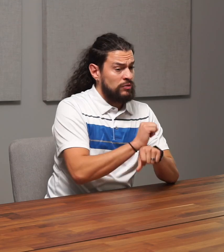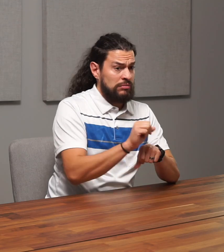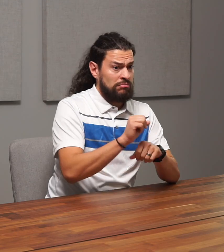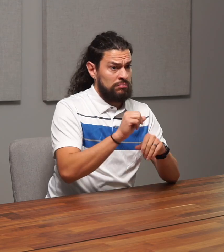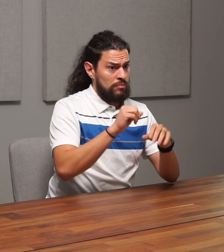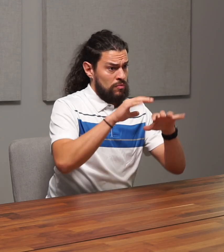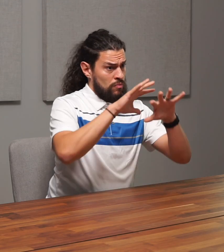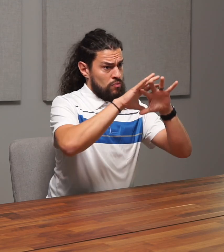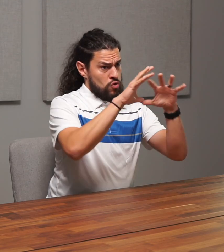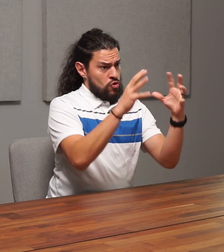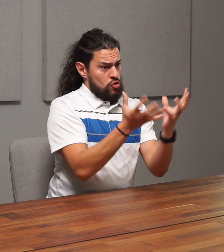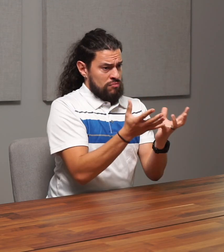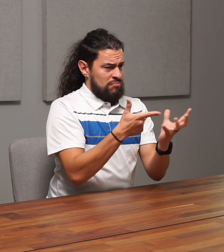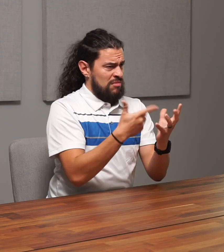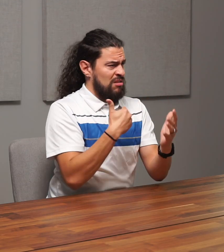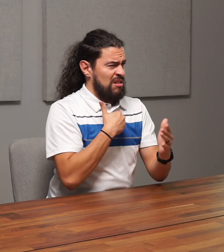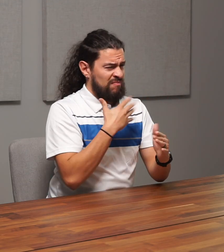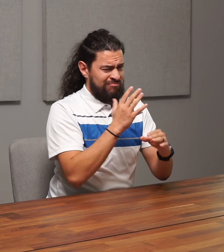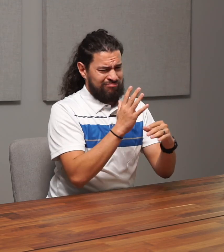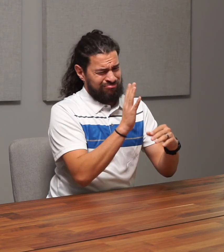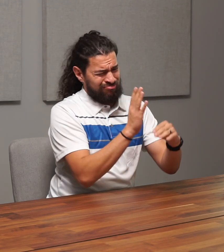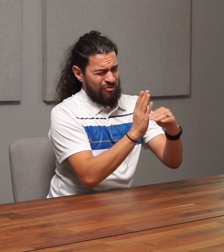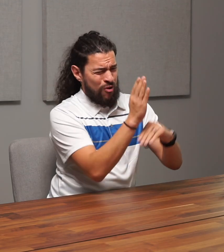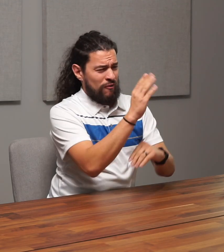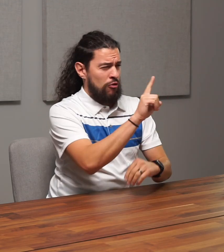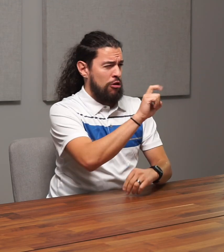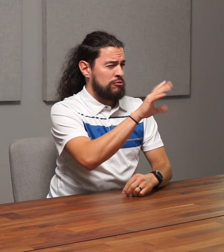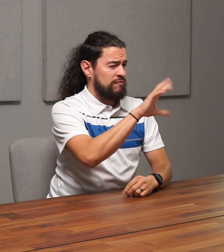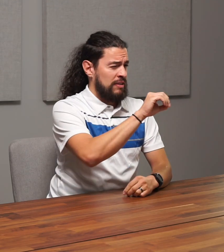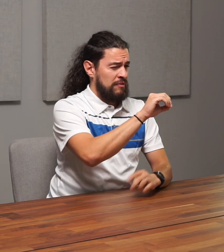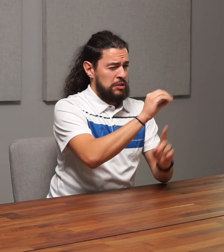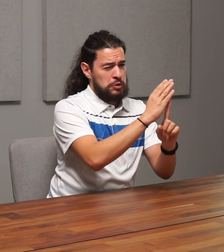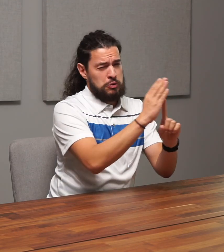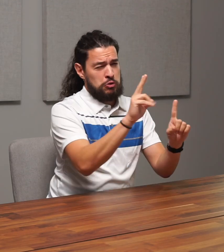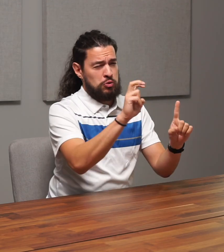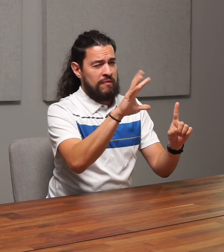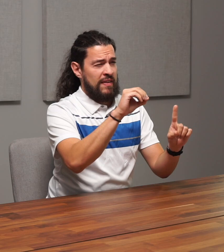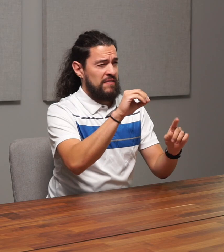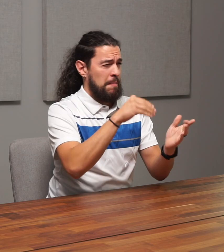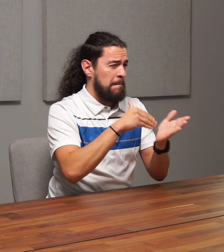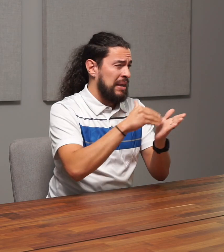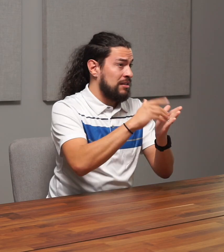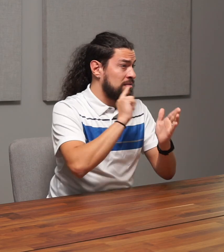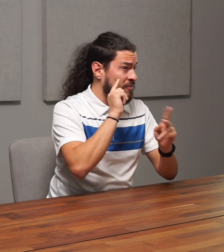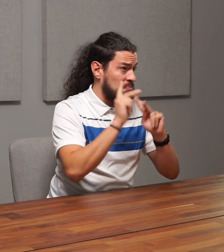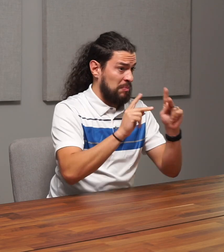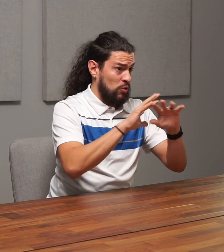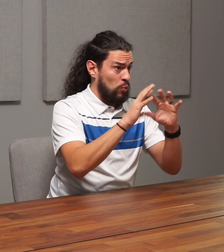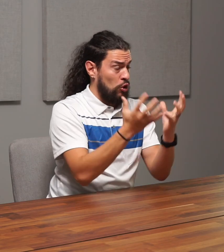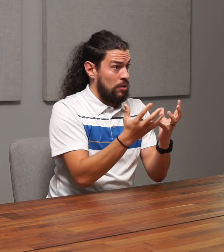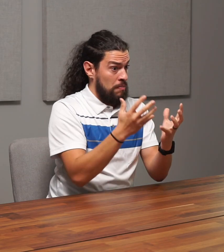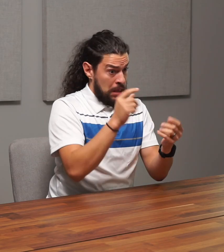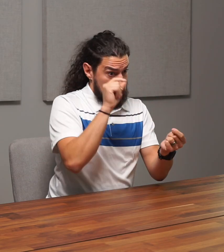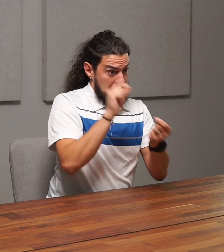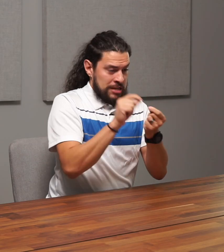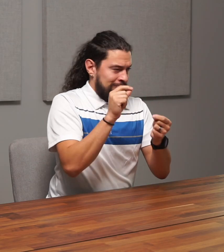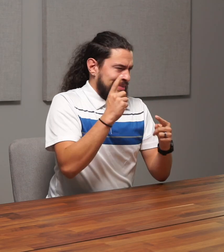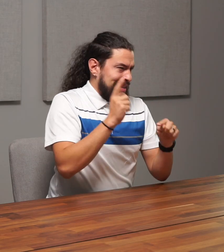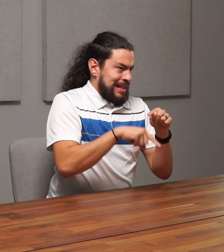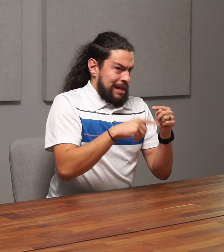so all over the world i believe there is over 150 to 200 million deaf